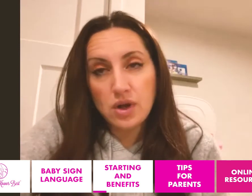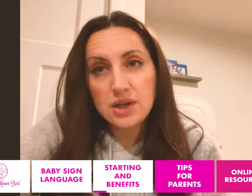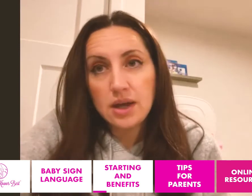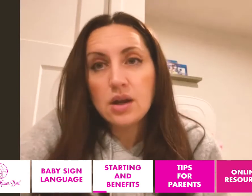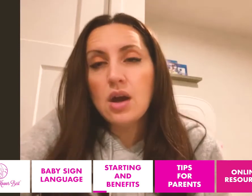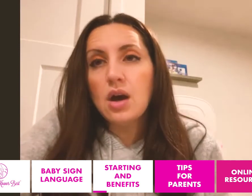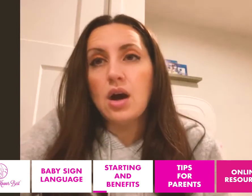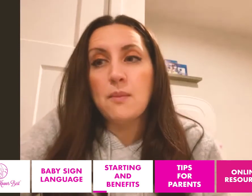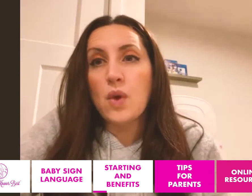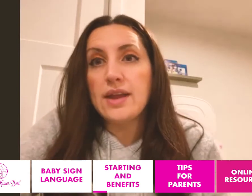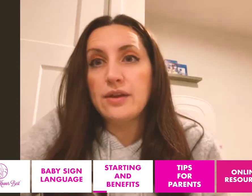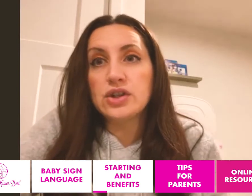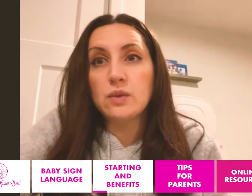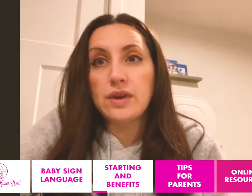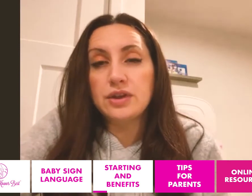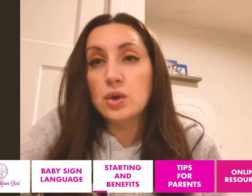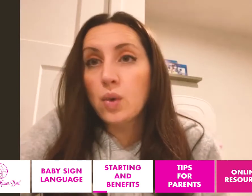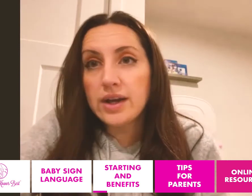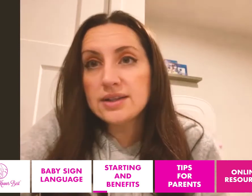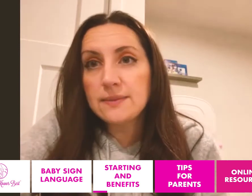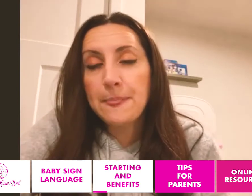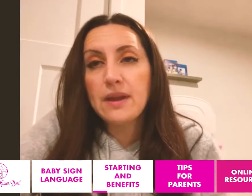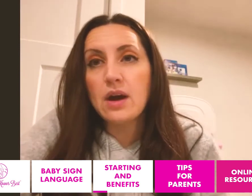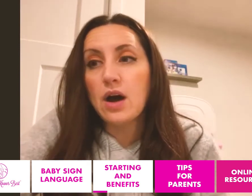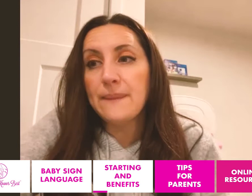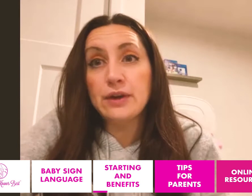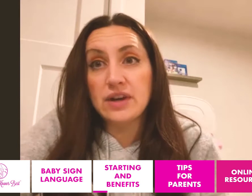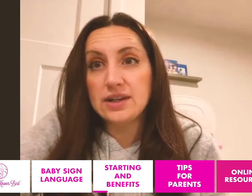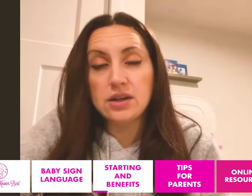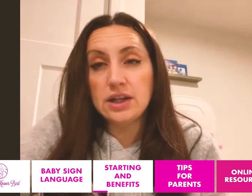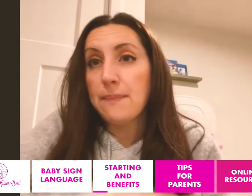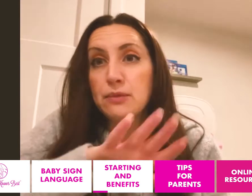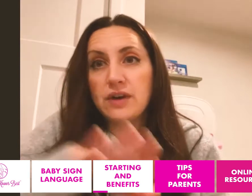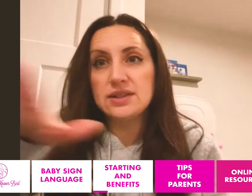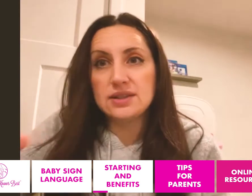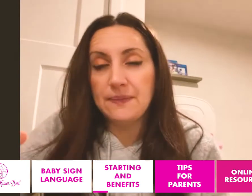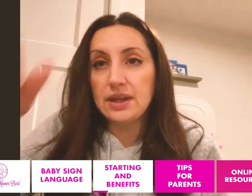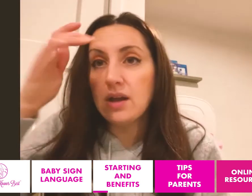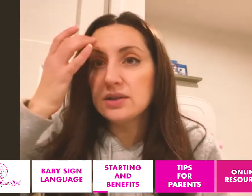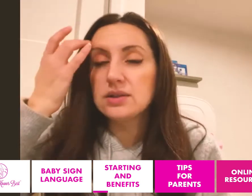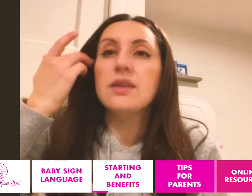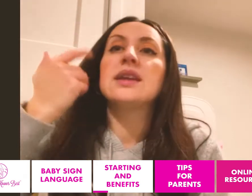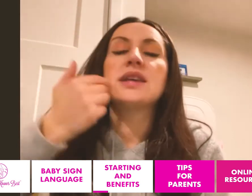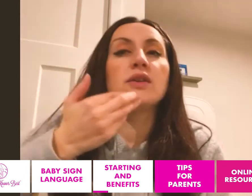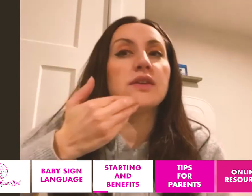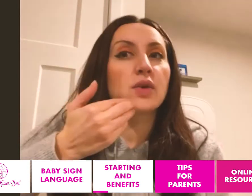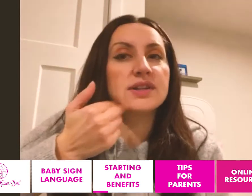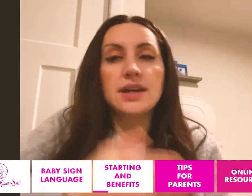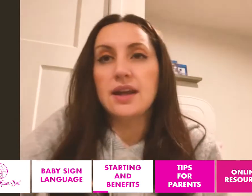done. When they're done with toys and they're ready to clean up and move on to something else, they can tell you that they're all done. And that